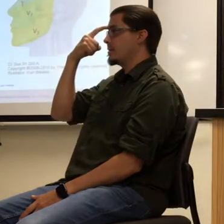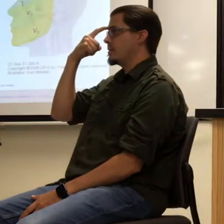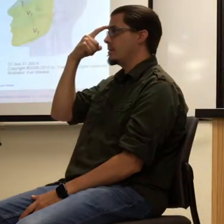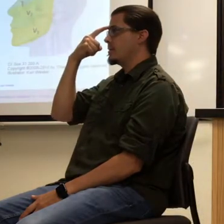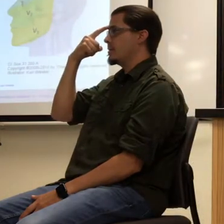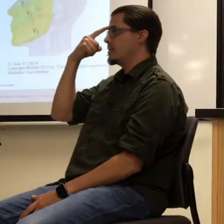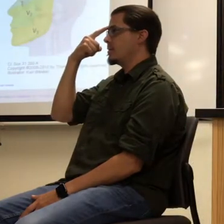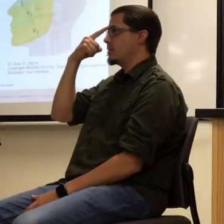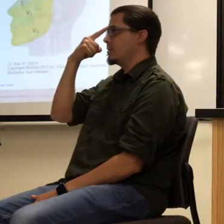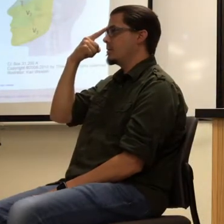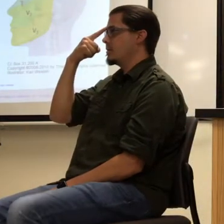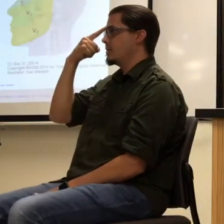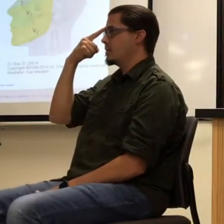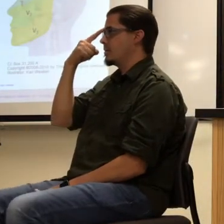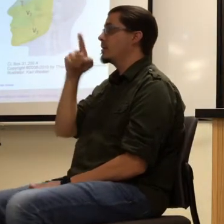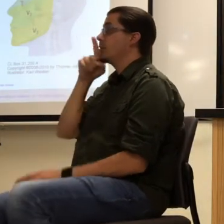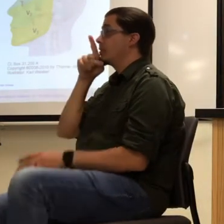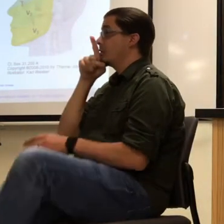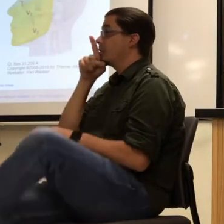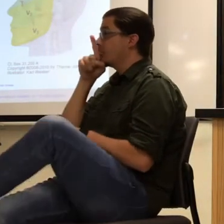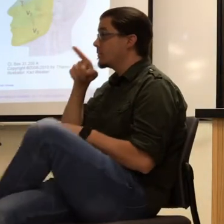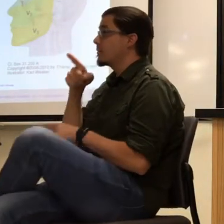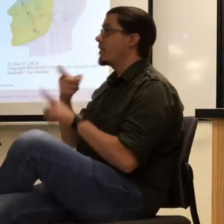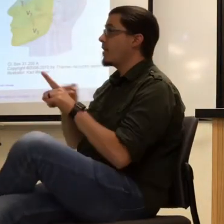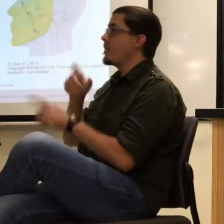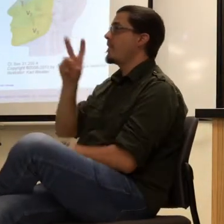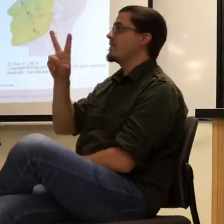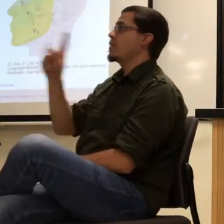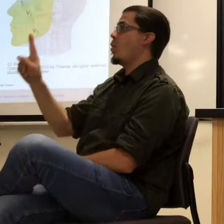actually from V1.